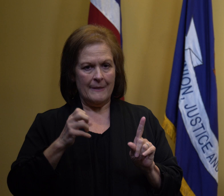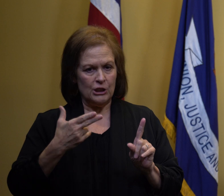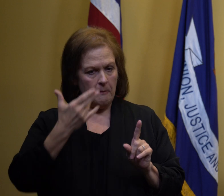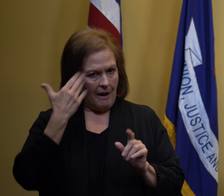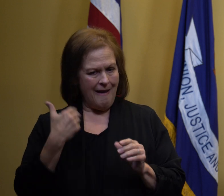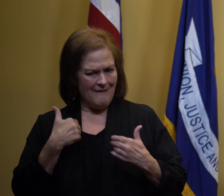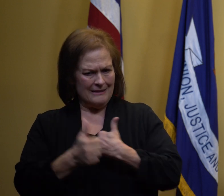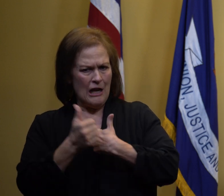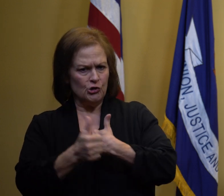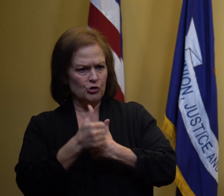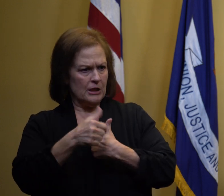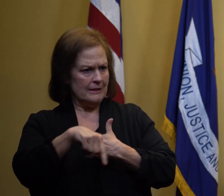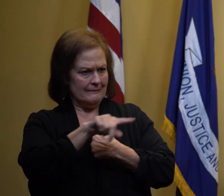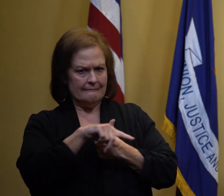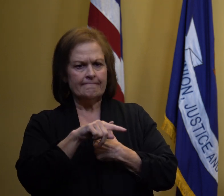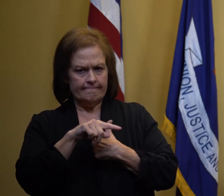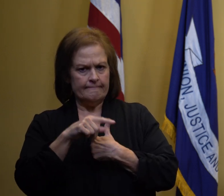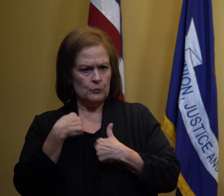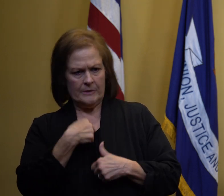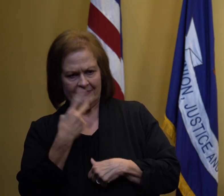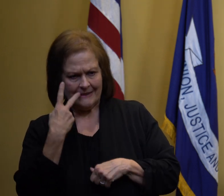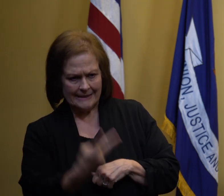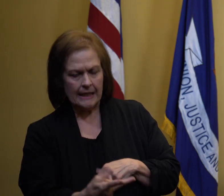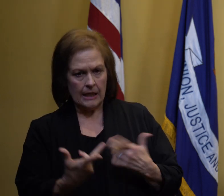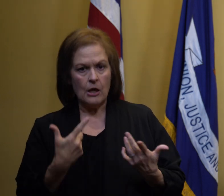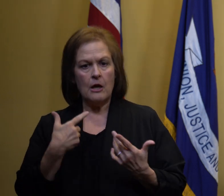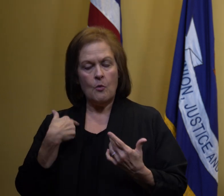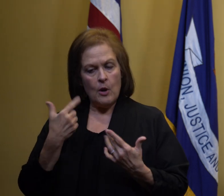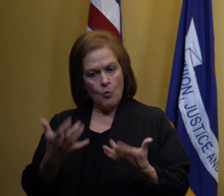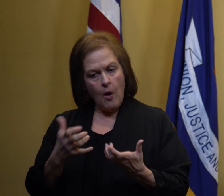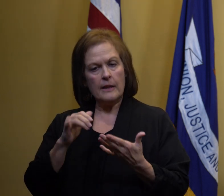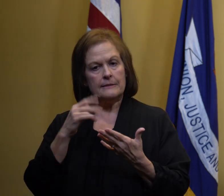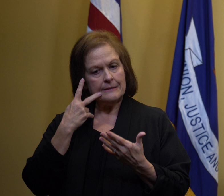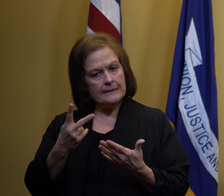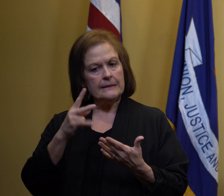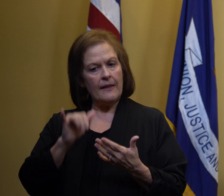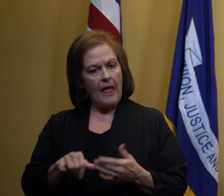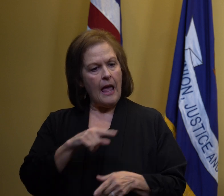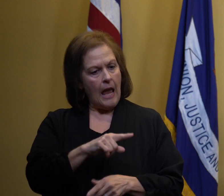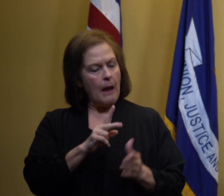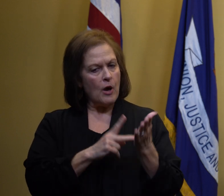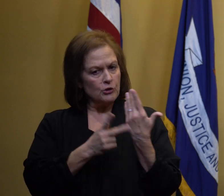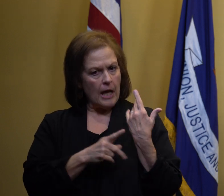several dangers that have been identified. And of course, we want this project to move swiftly and of course